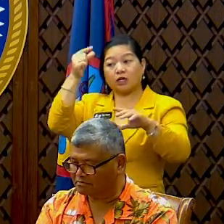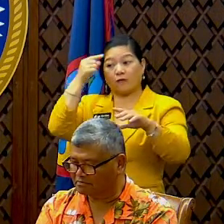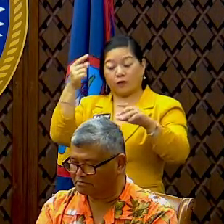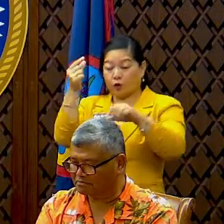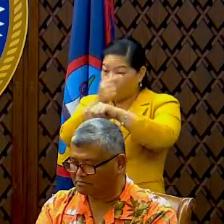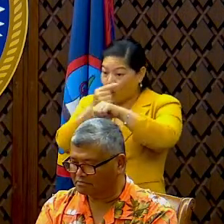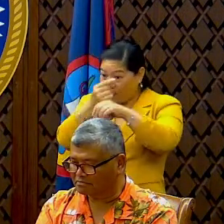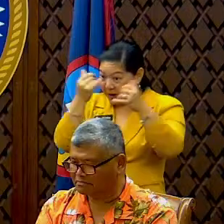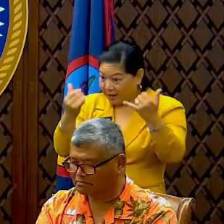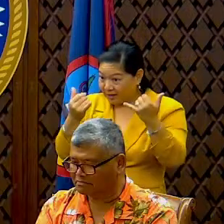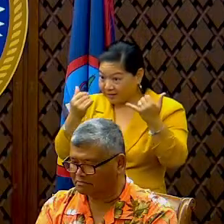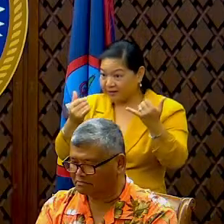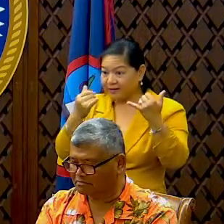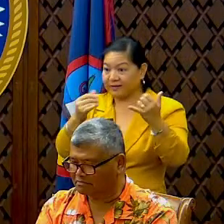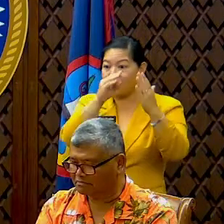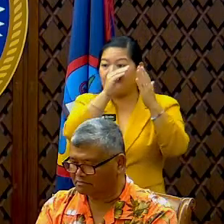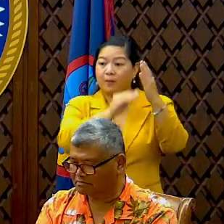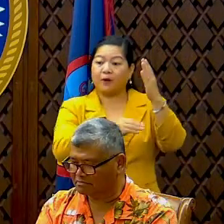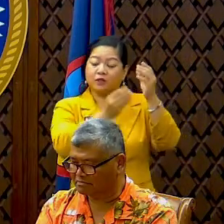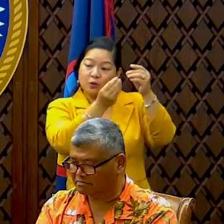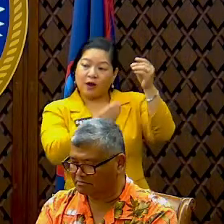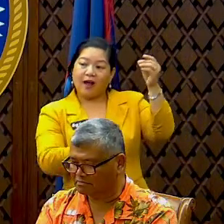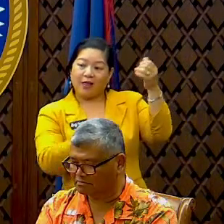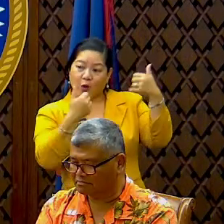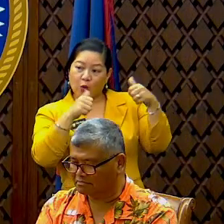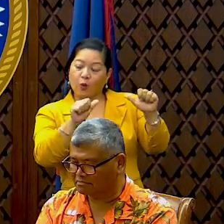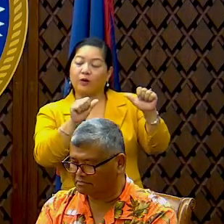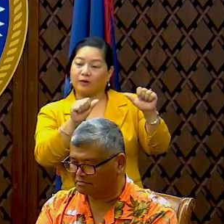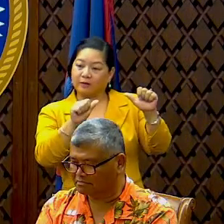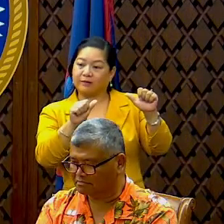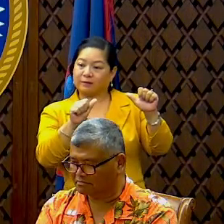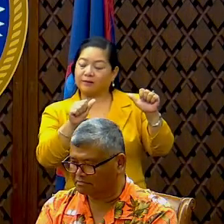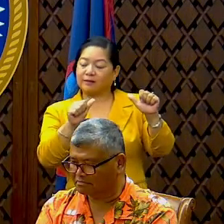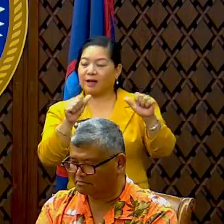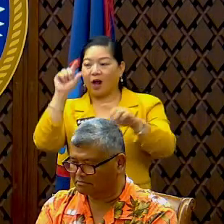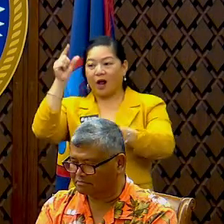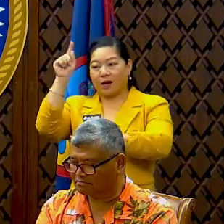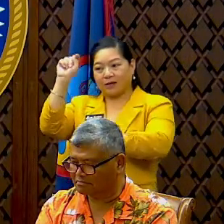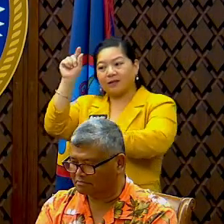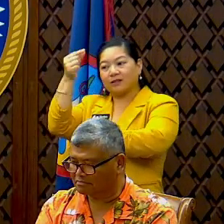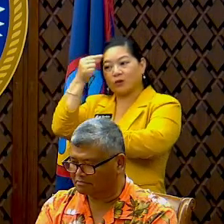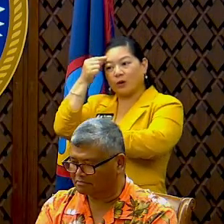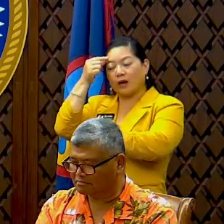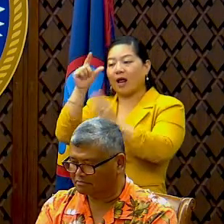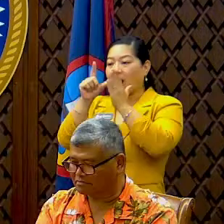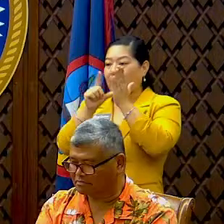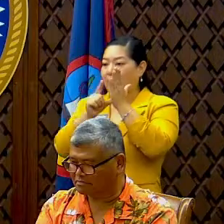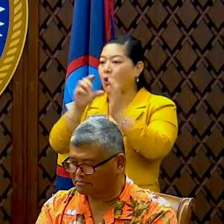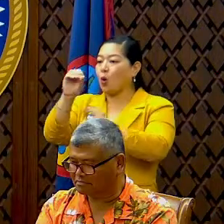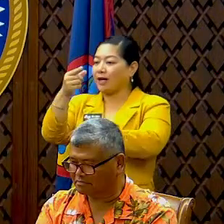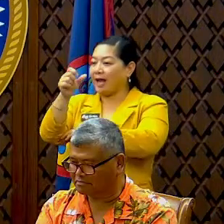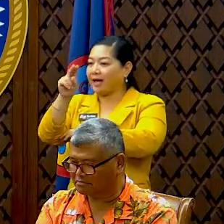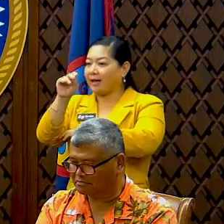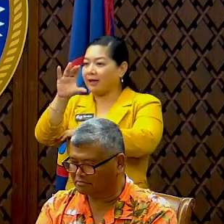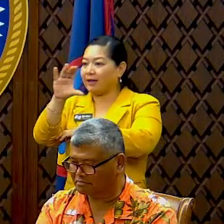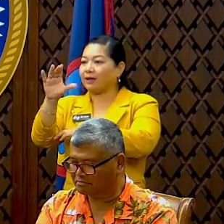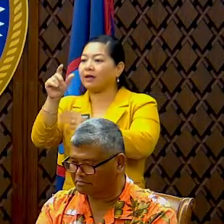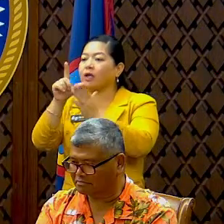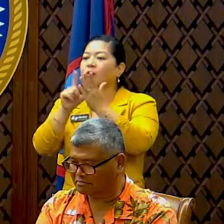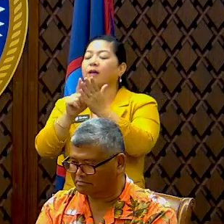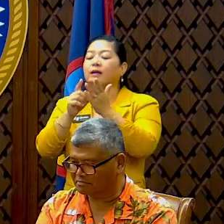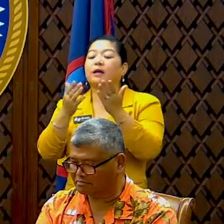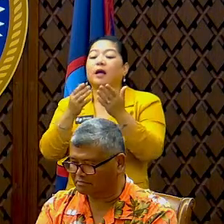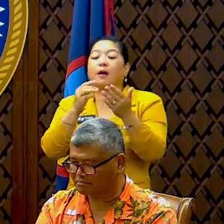Guam, by virtue of the authority vested in me by the Organic Act of Guam as amended, do